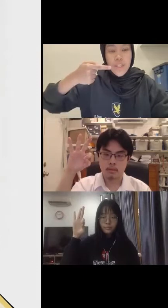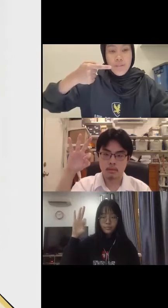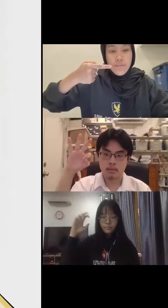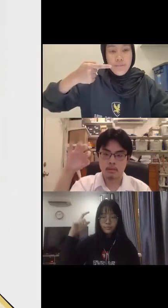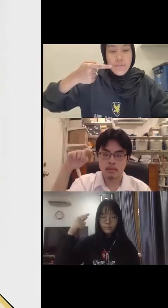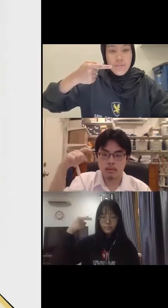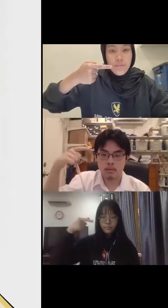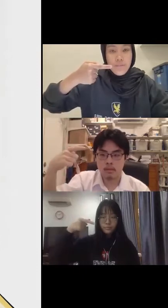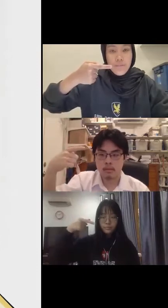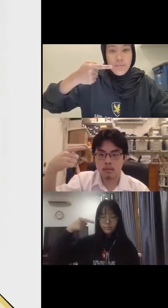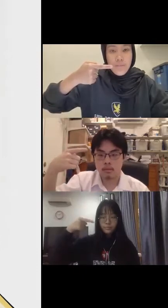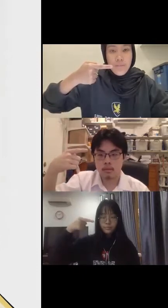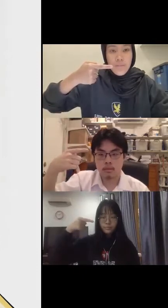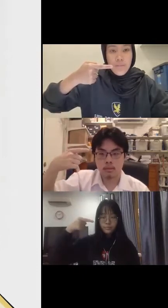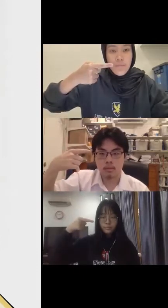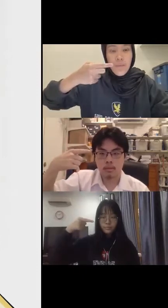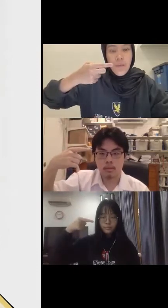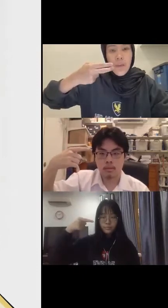G,